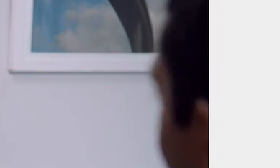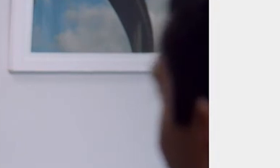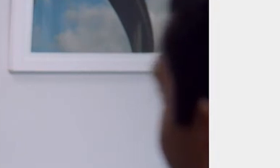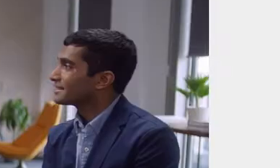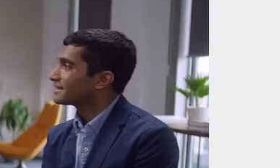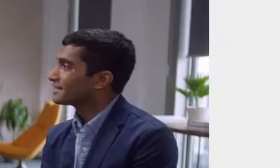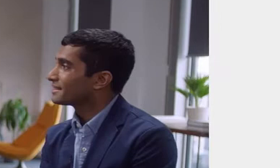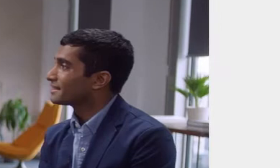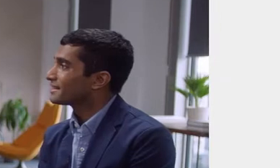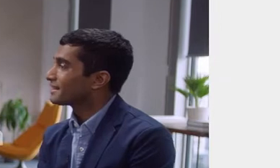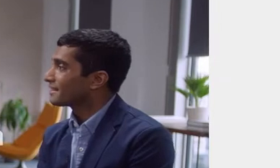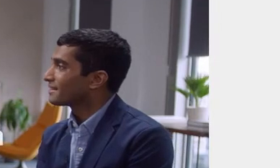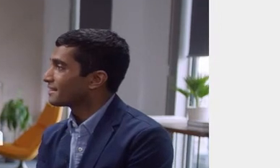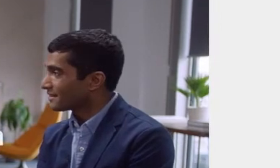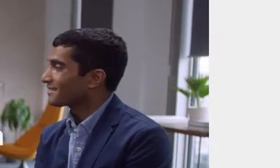Yeah. So...